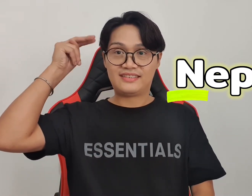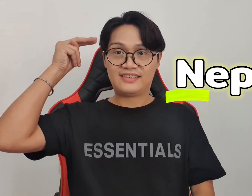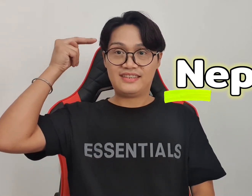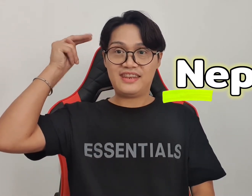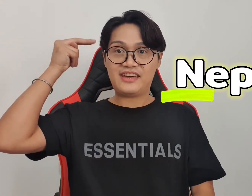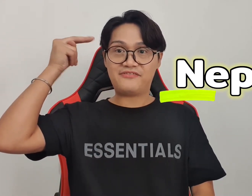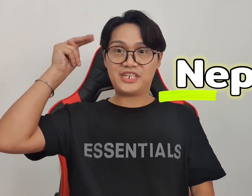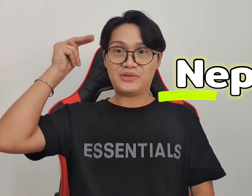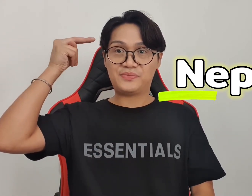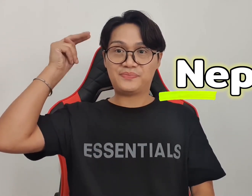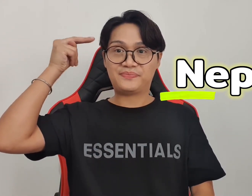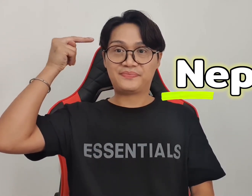Nephew.